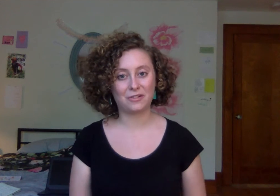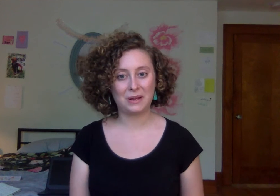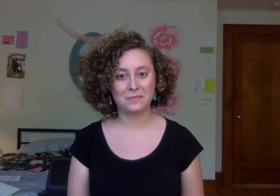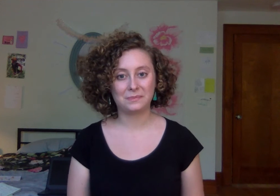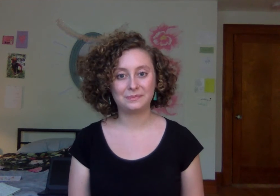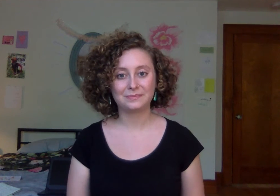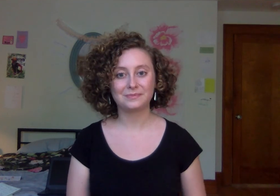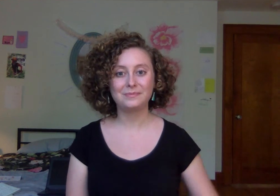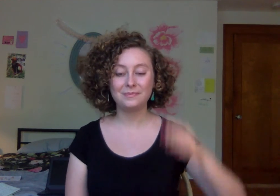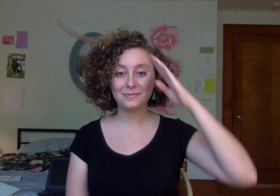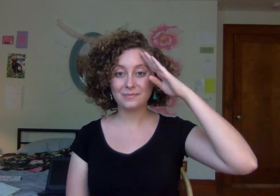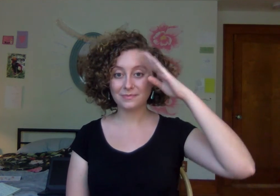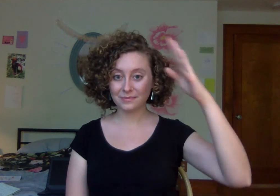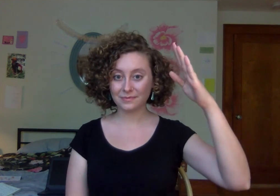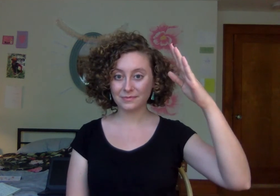me.